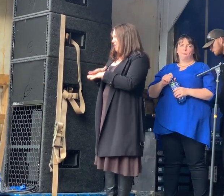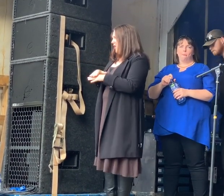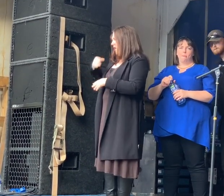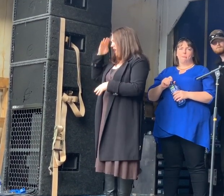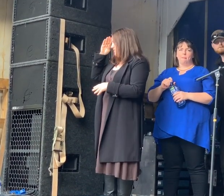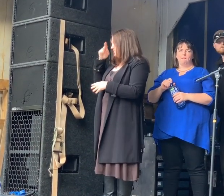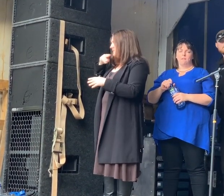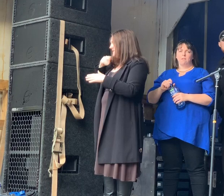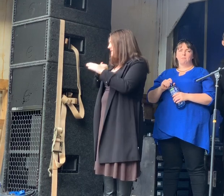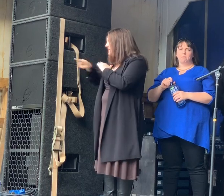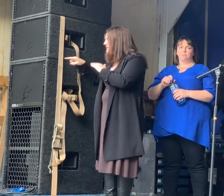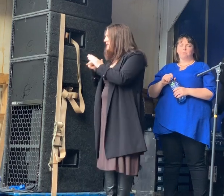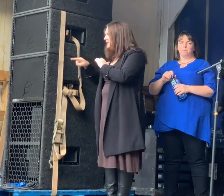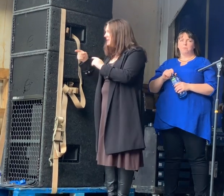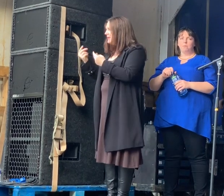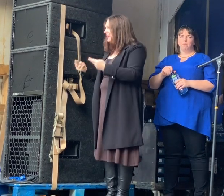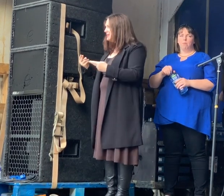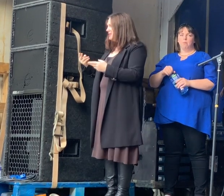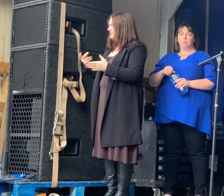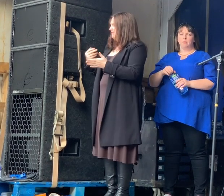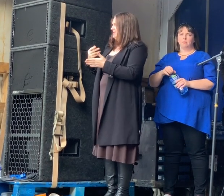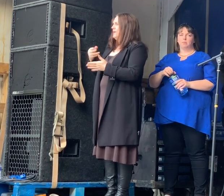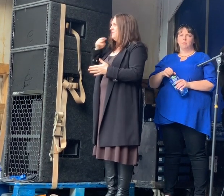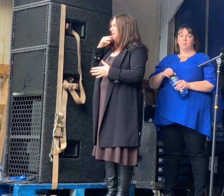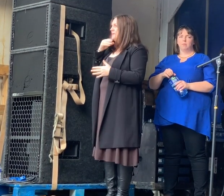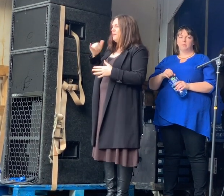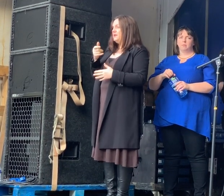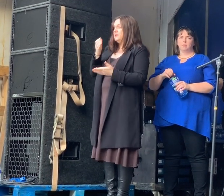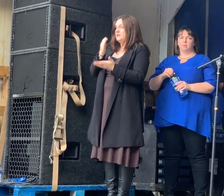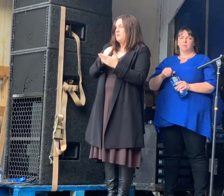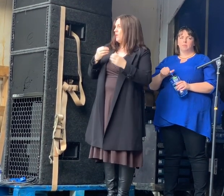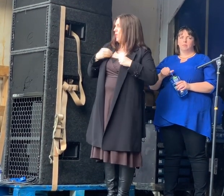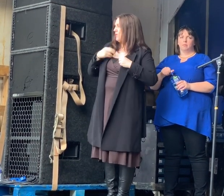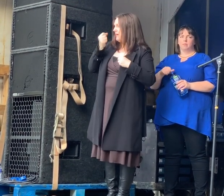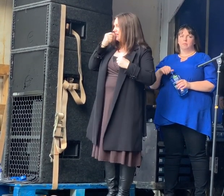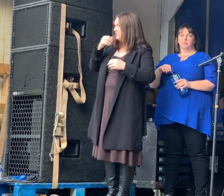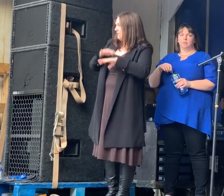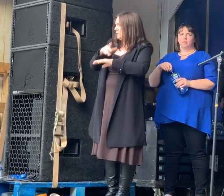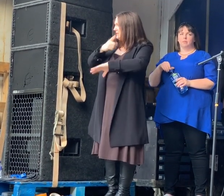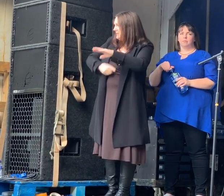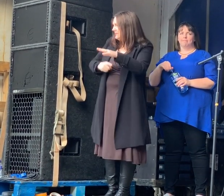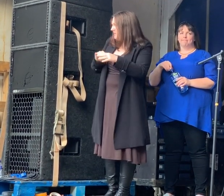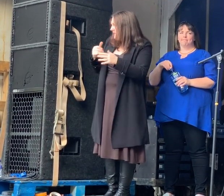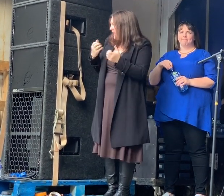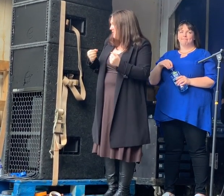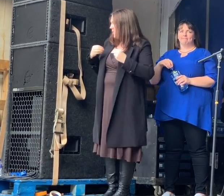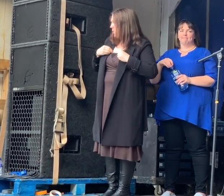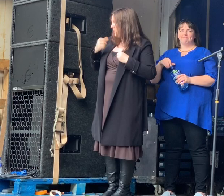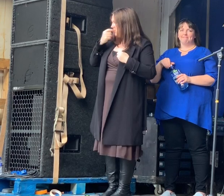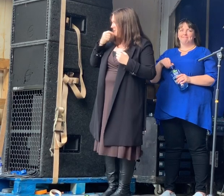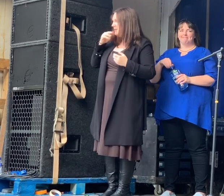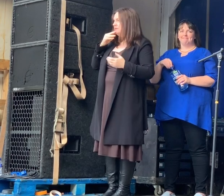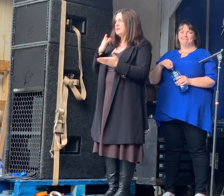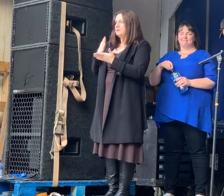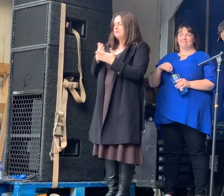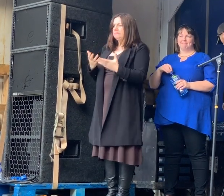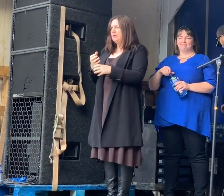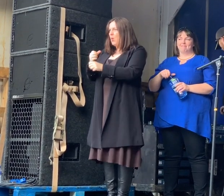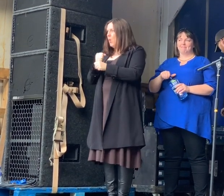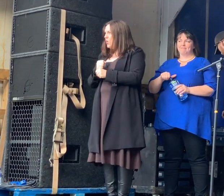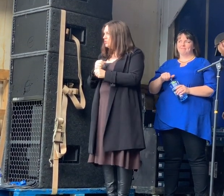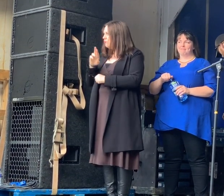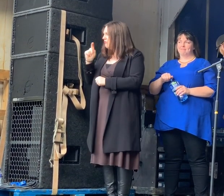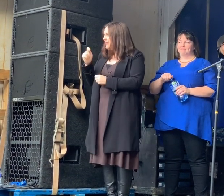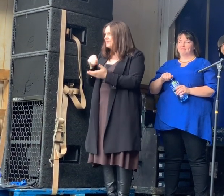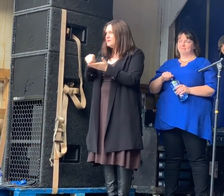patients. It means they may have to forego this month's medications. It means they may have to forego the rent and struggle